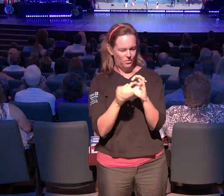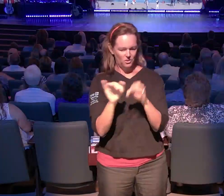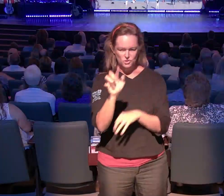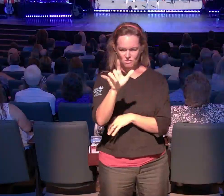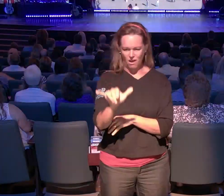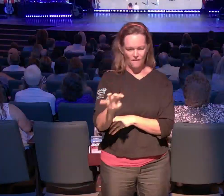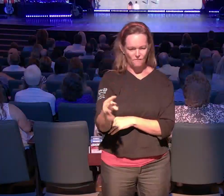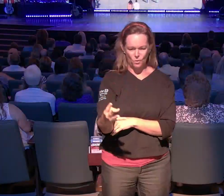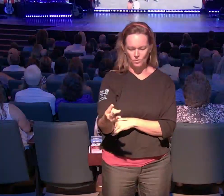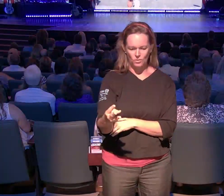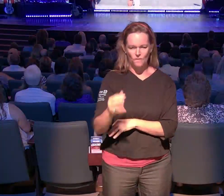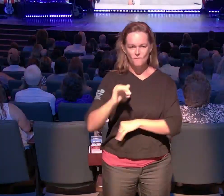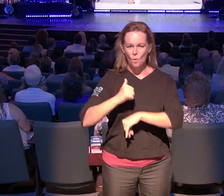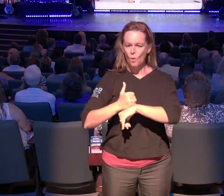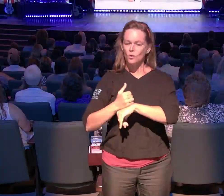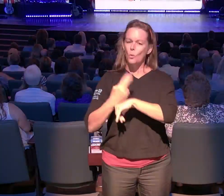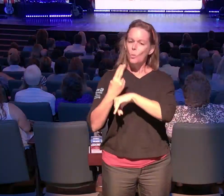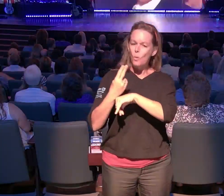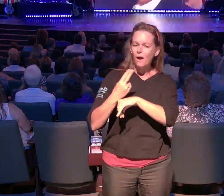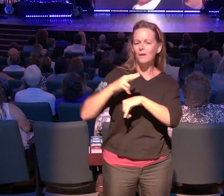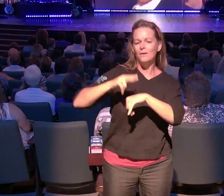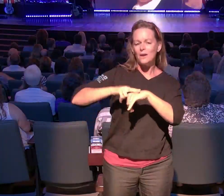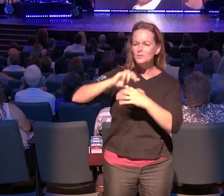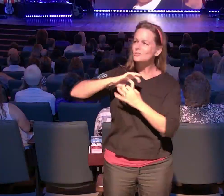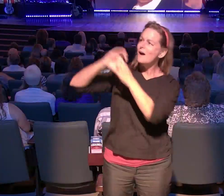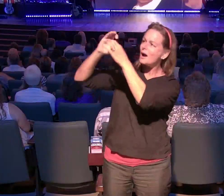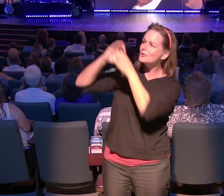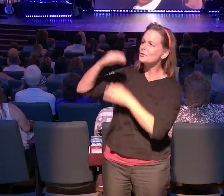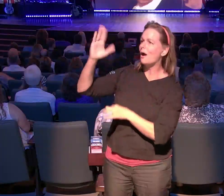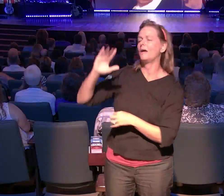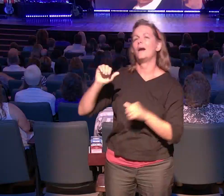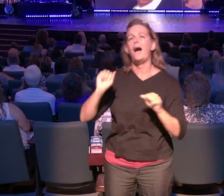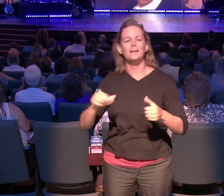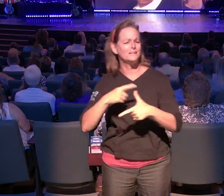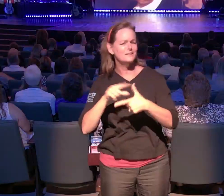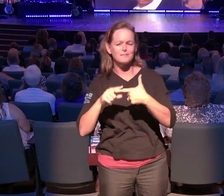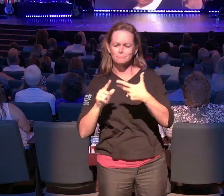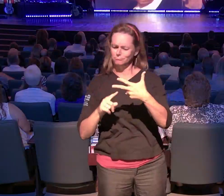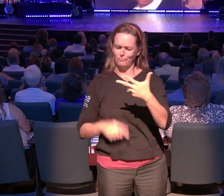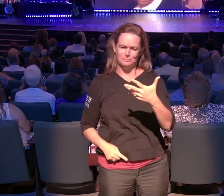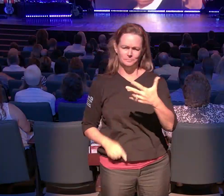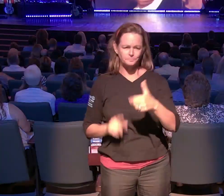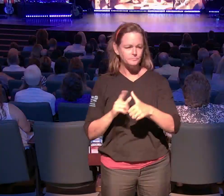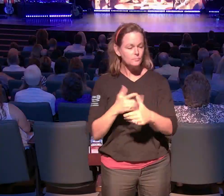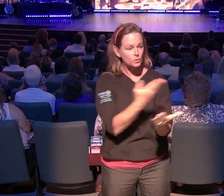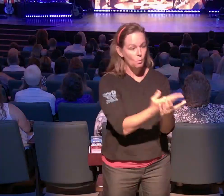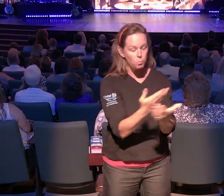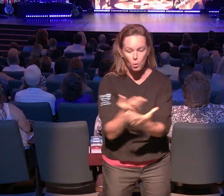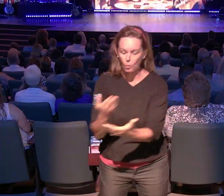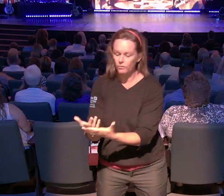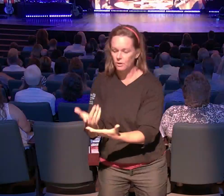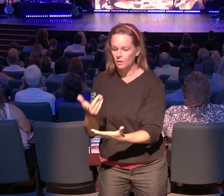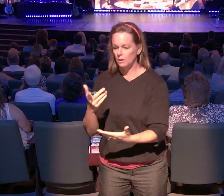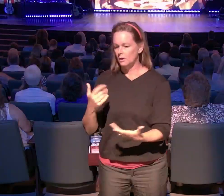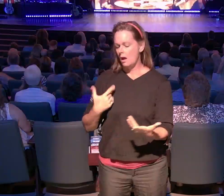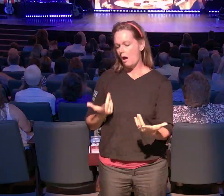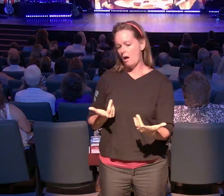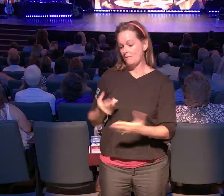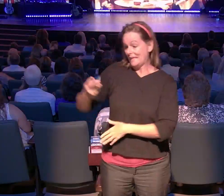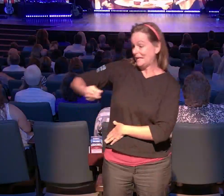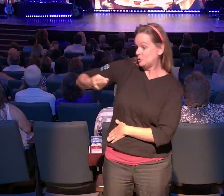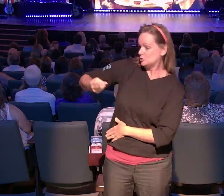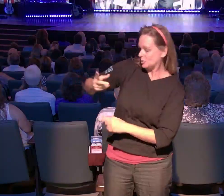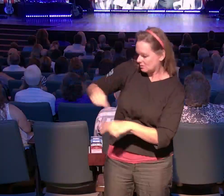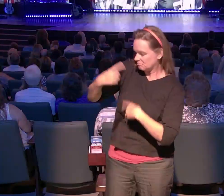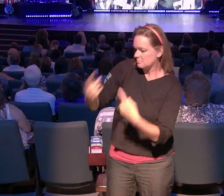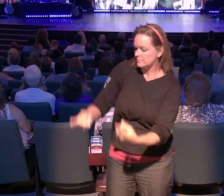founding of our nation as one nation under God. I could talk about all the proof there is of our founding fathers' desire to build a nation that